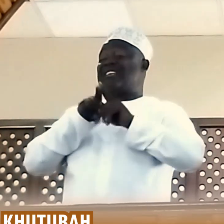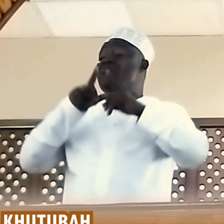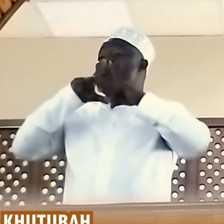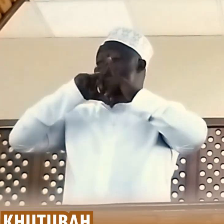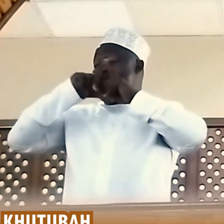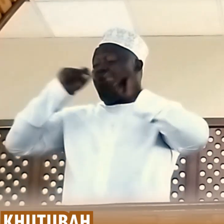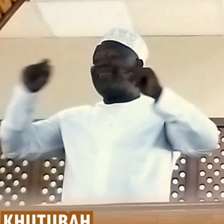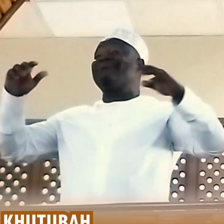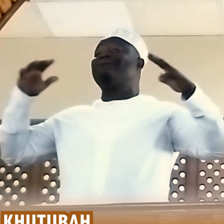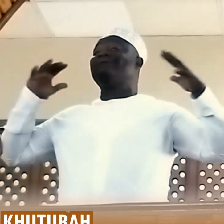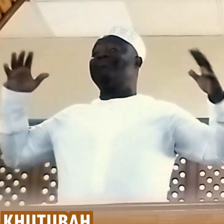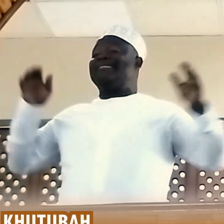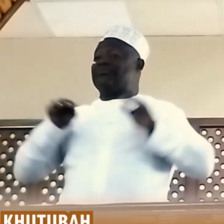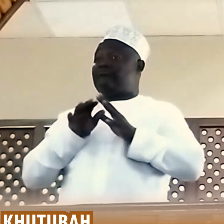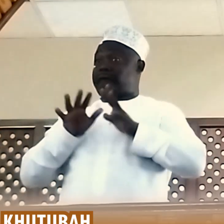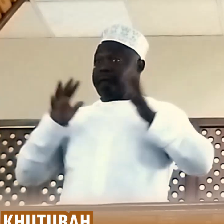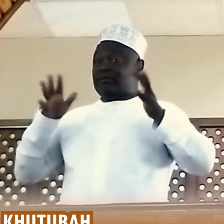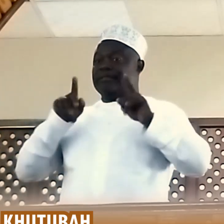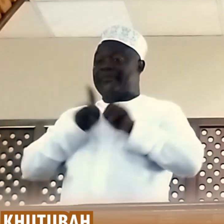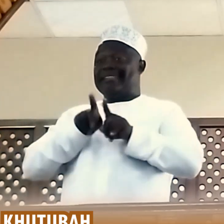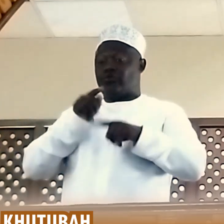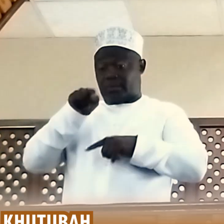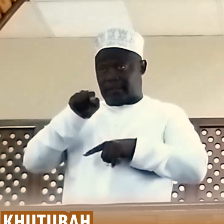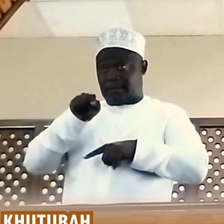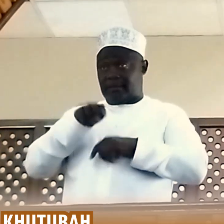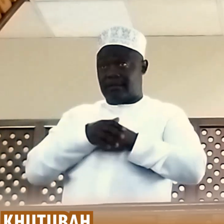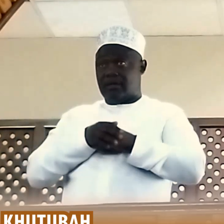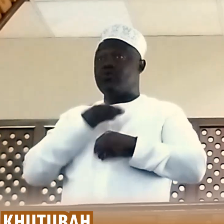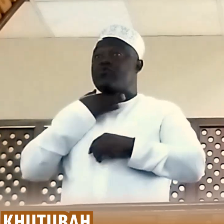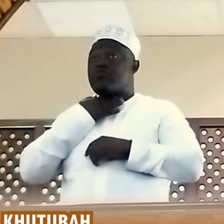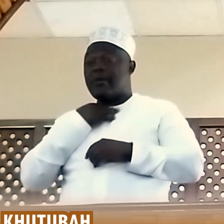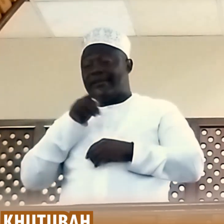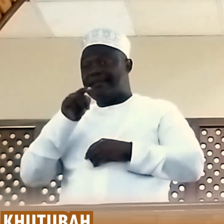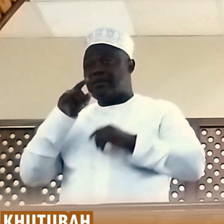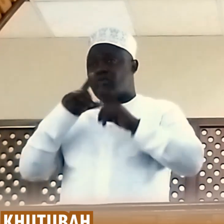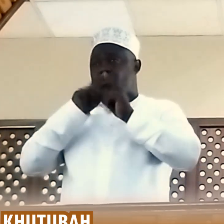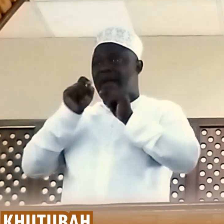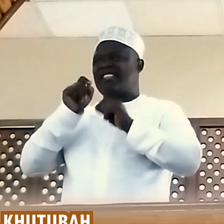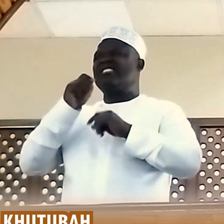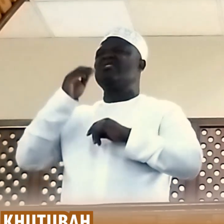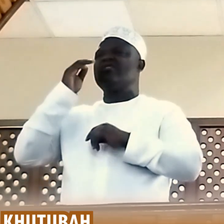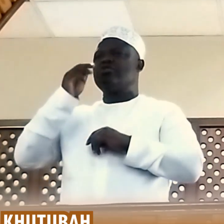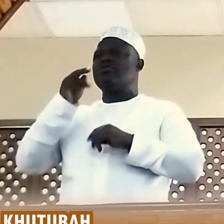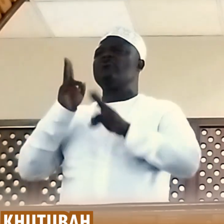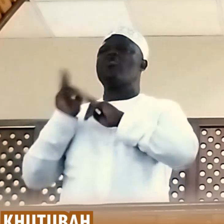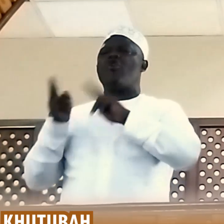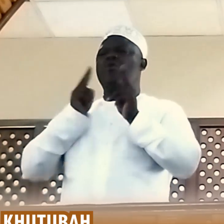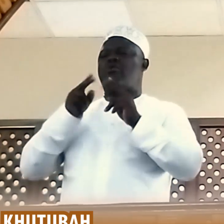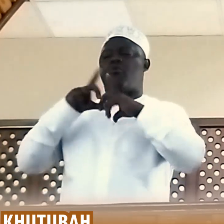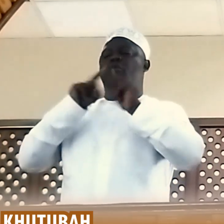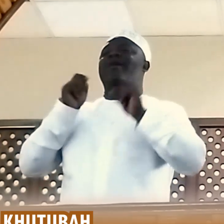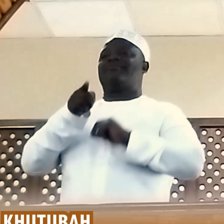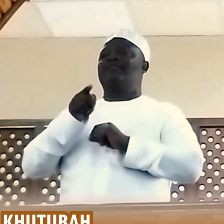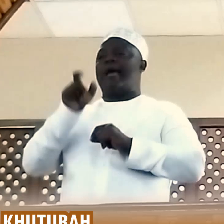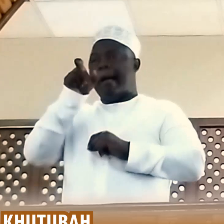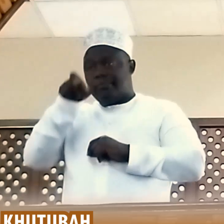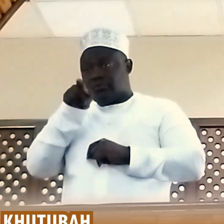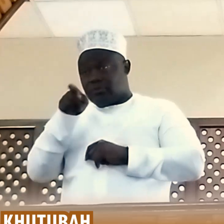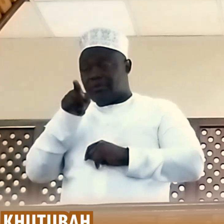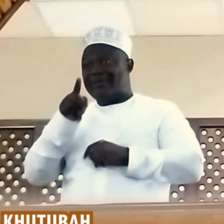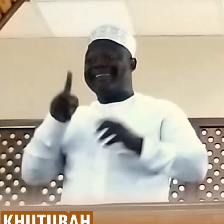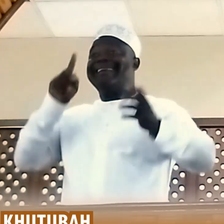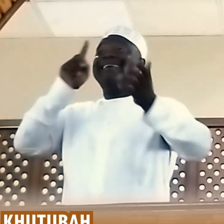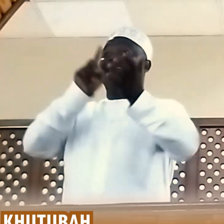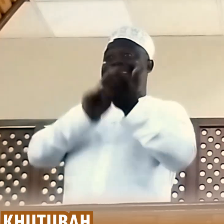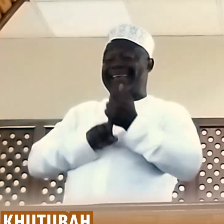ekigambo ekigaziwa naye olwaleero njagadde ku ekyo ekya bulijjo kye tutegeera ye muntu okubeera